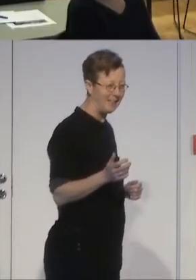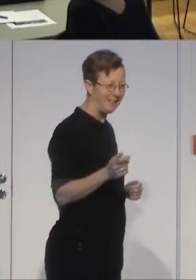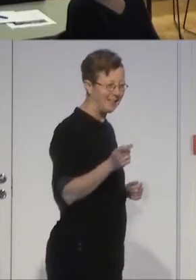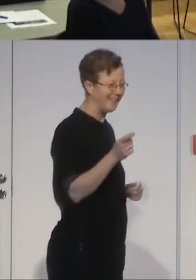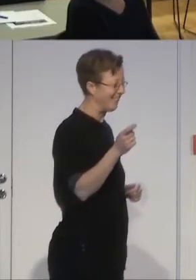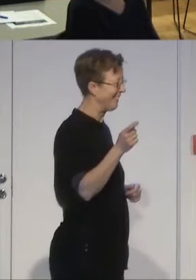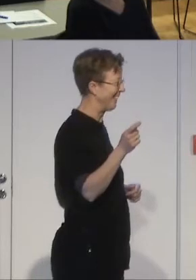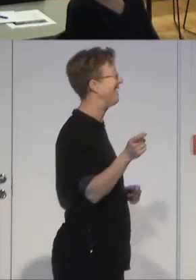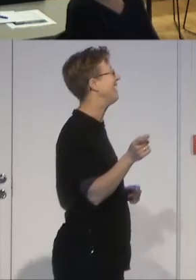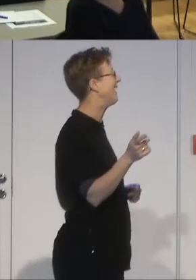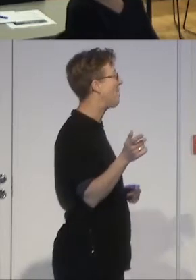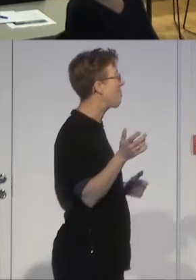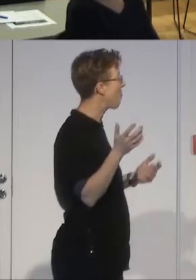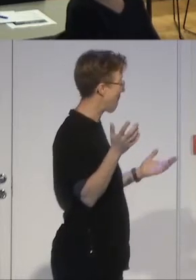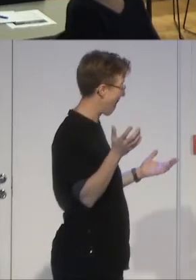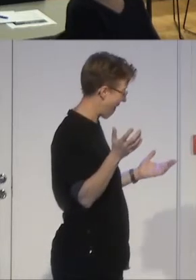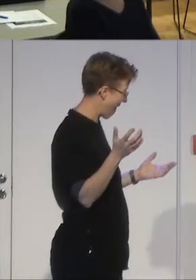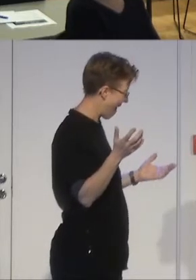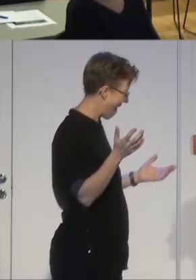Yeah, it's me again.